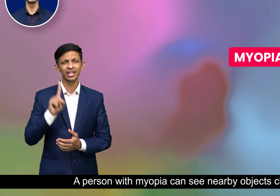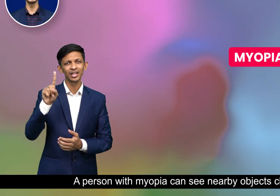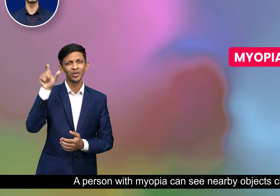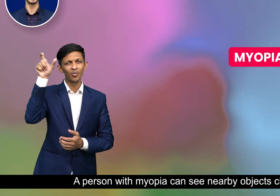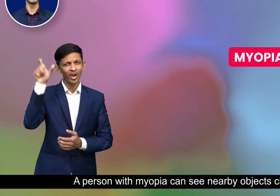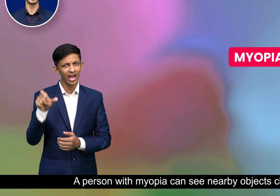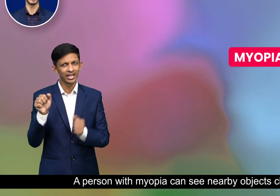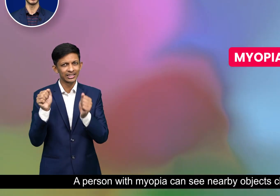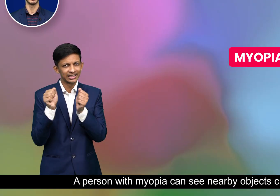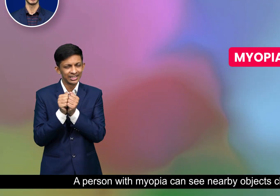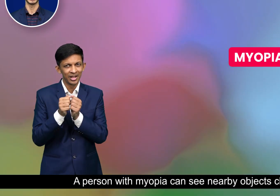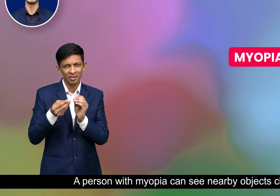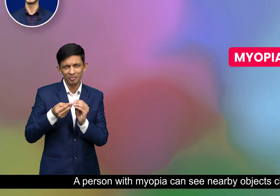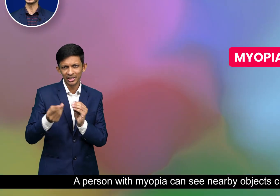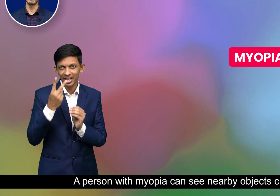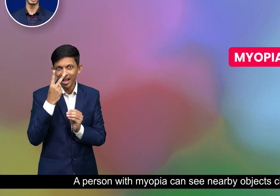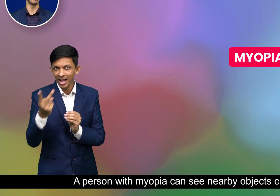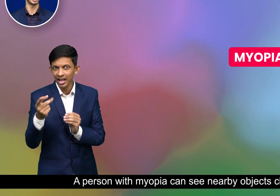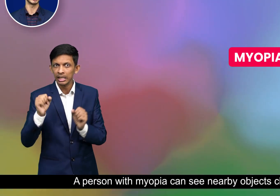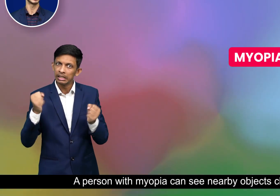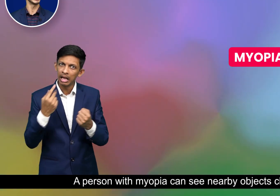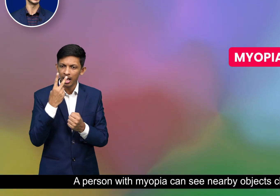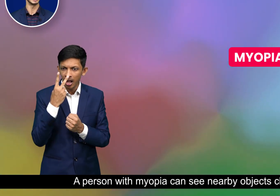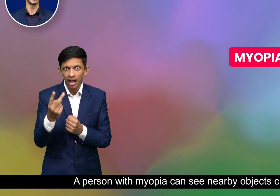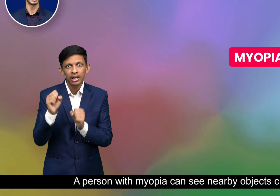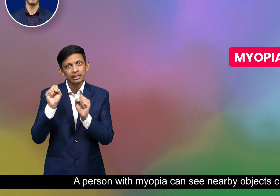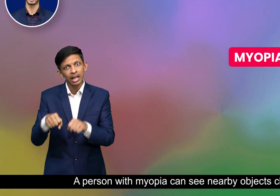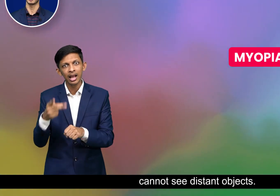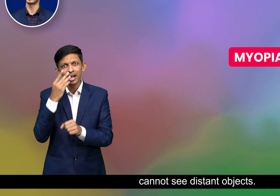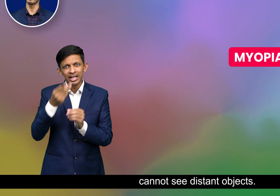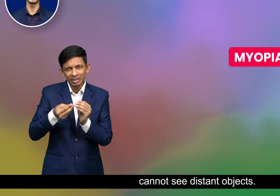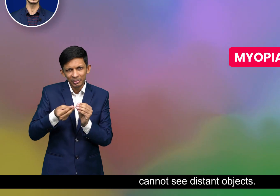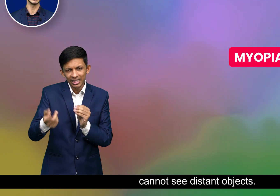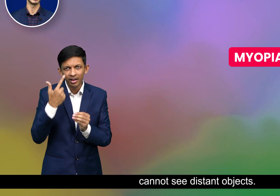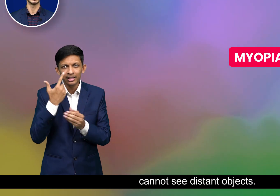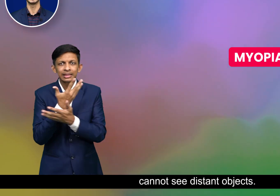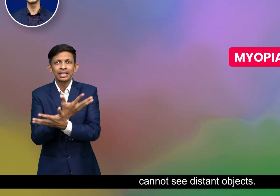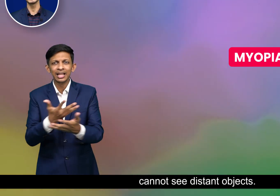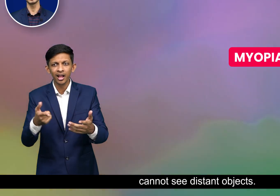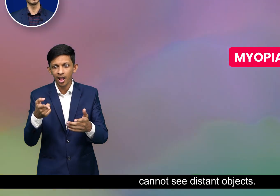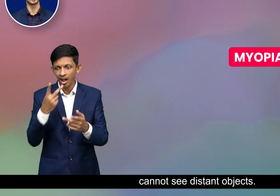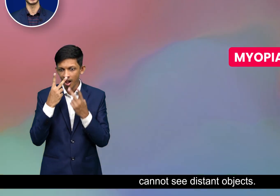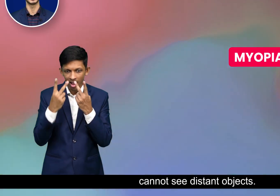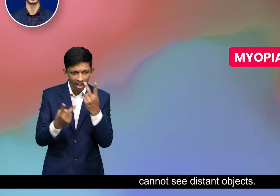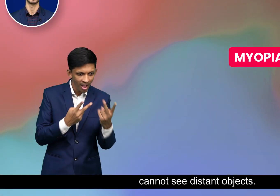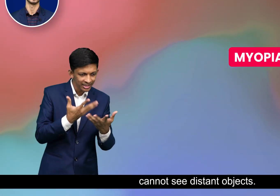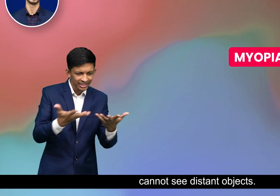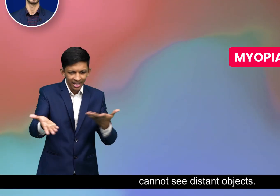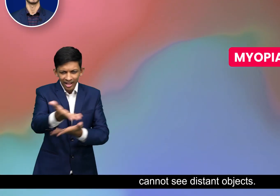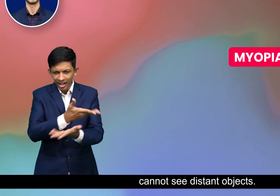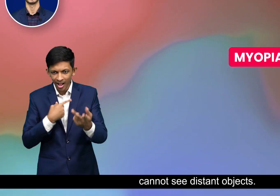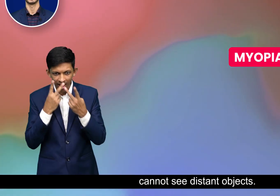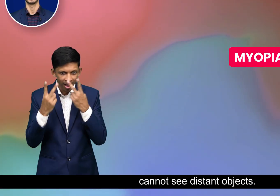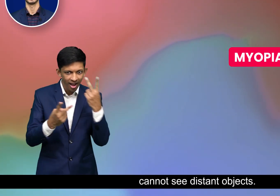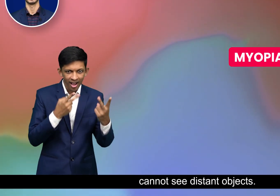A person with myopia can see nearby objects clearly but cannot see distant objects.